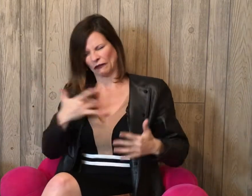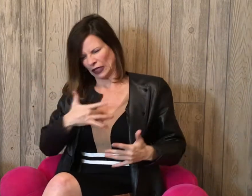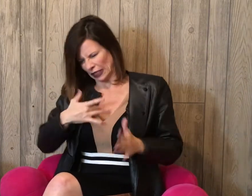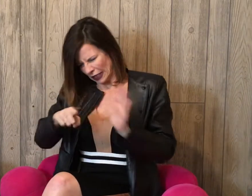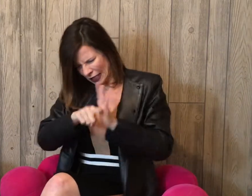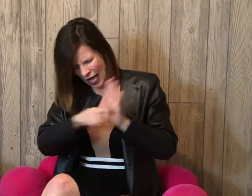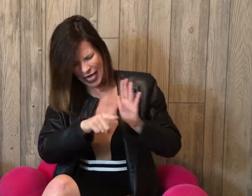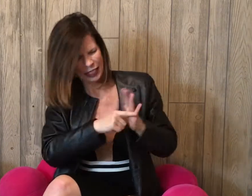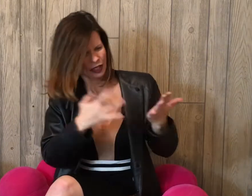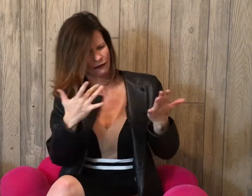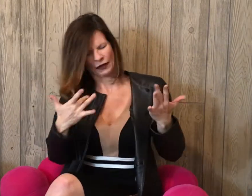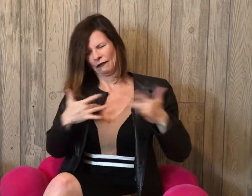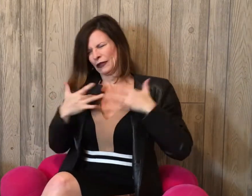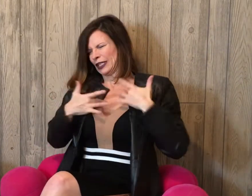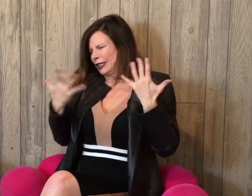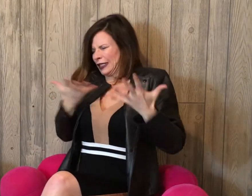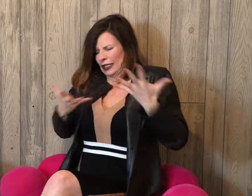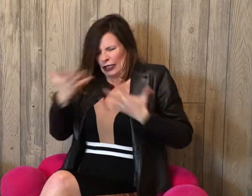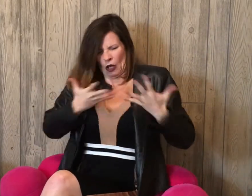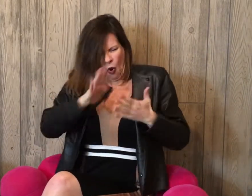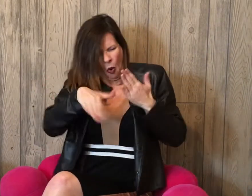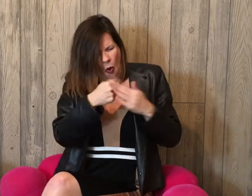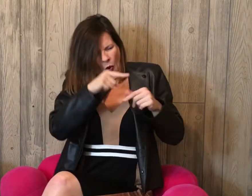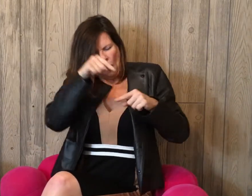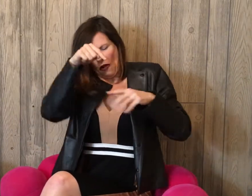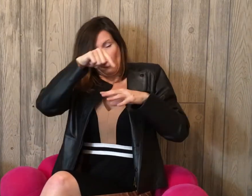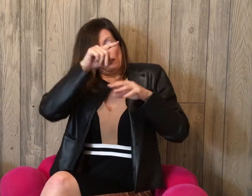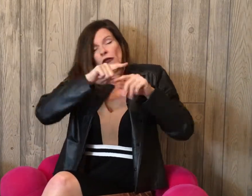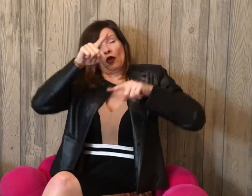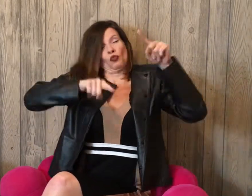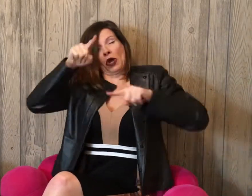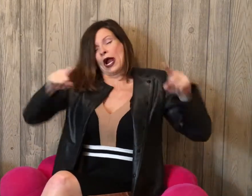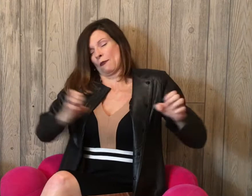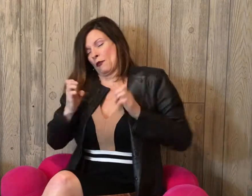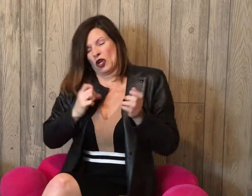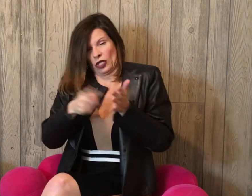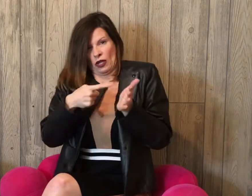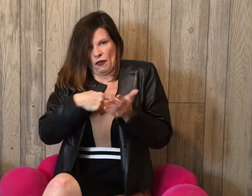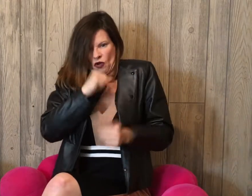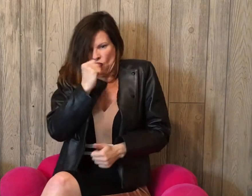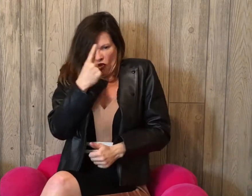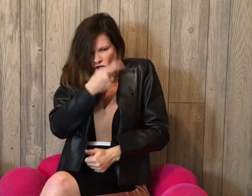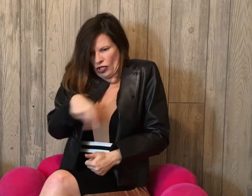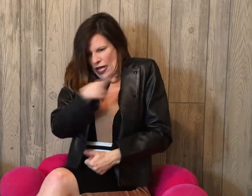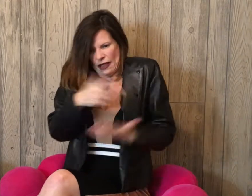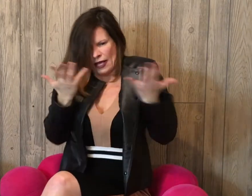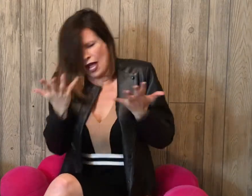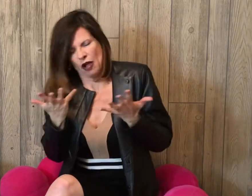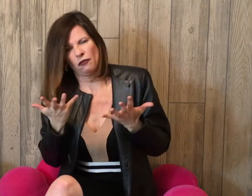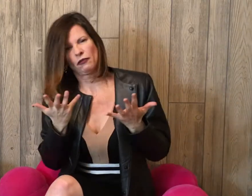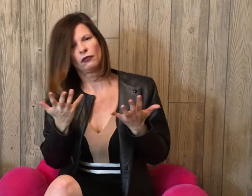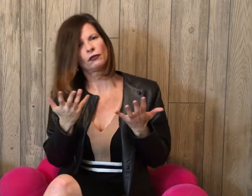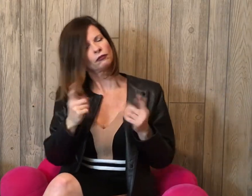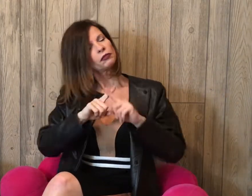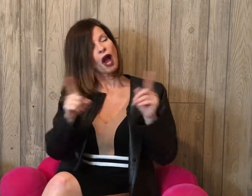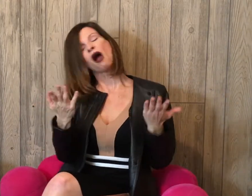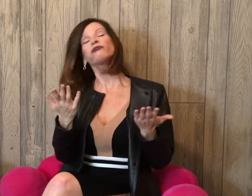intelligence. Life knocks us down. Things happen. We have a range of negative emotions consuming us, and sometimes we